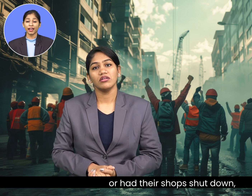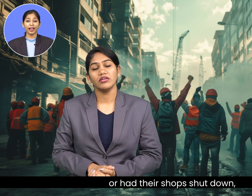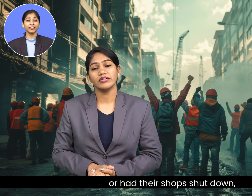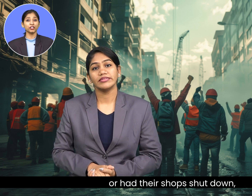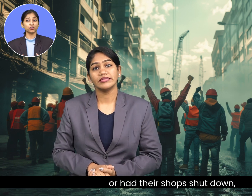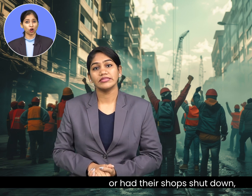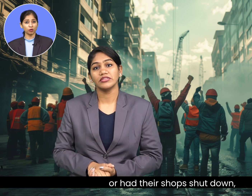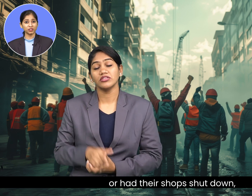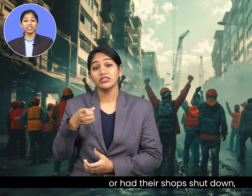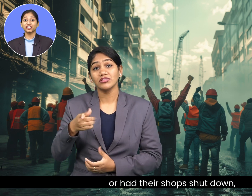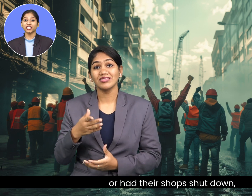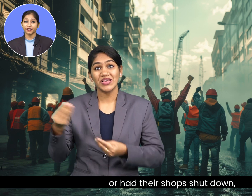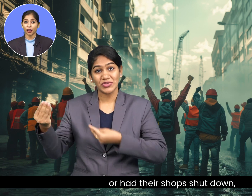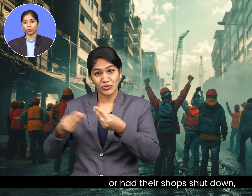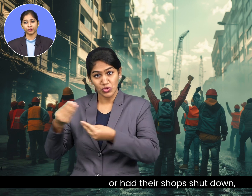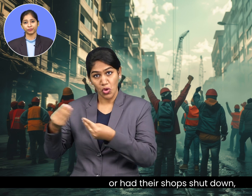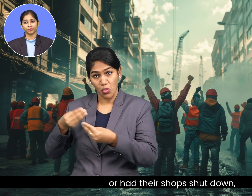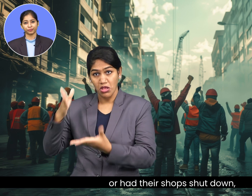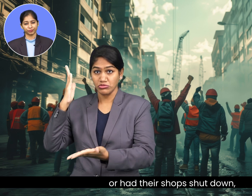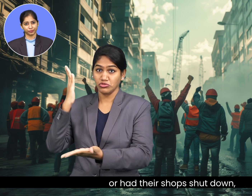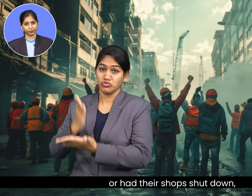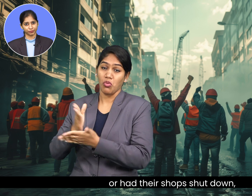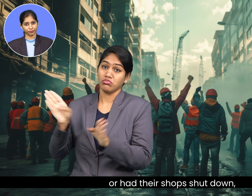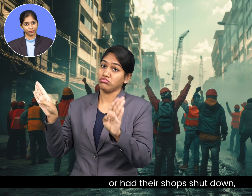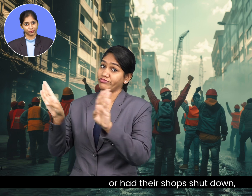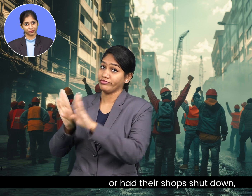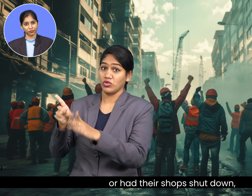or had their shops shut down,